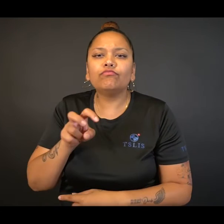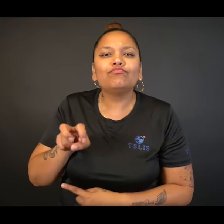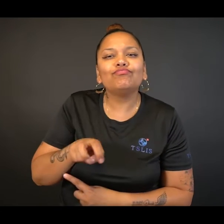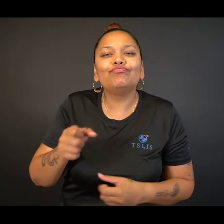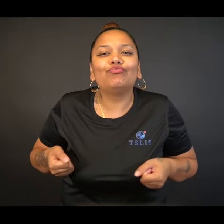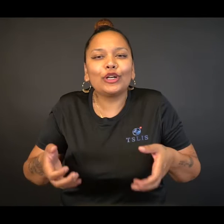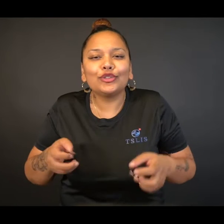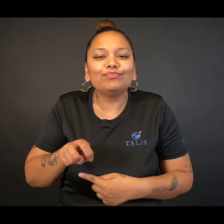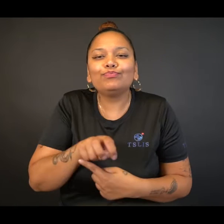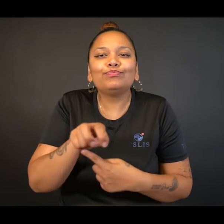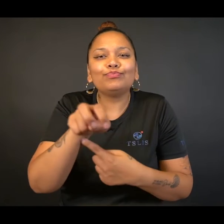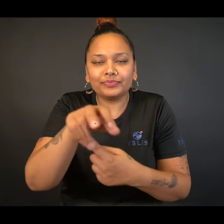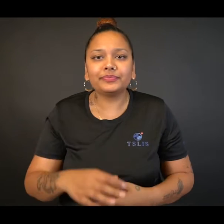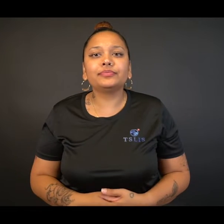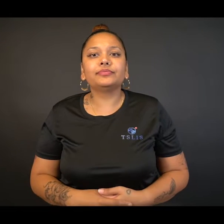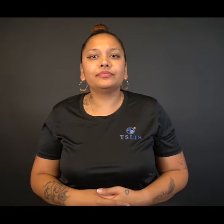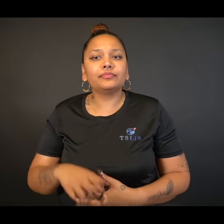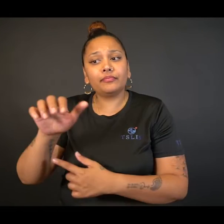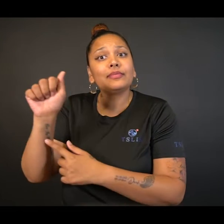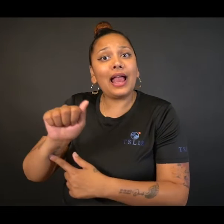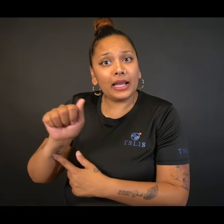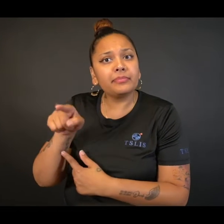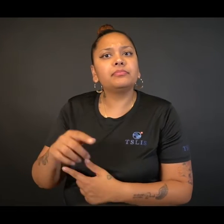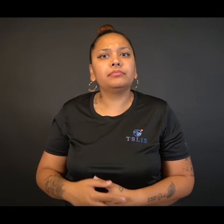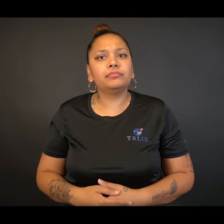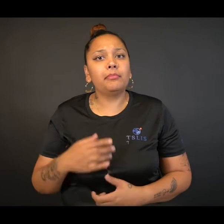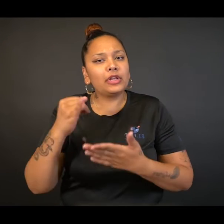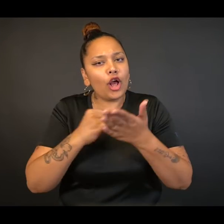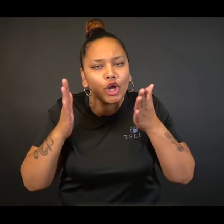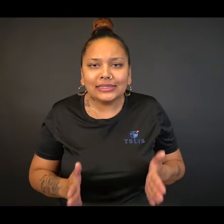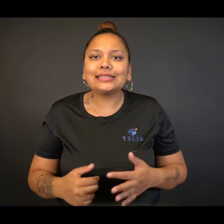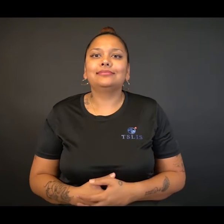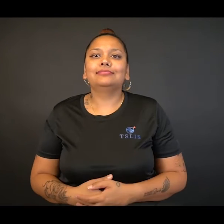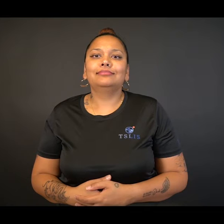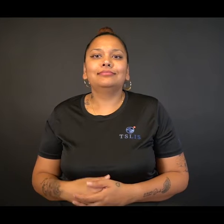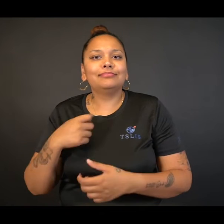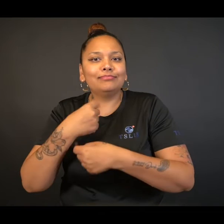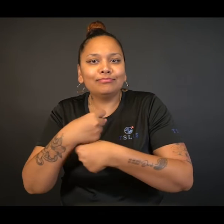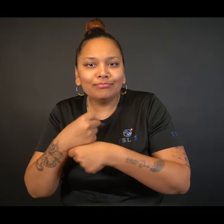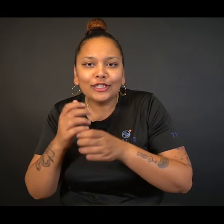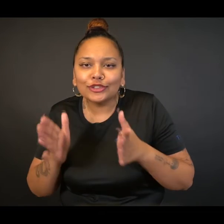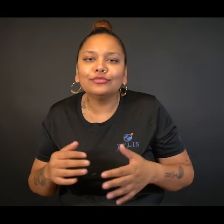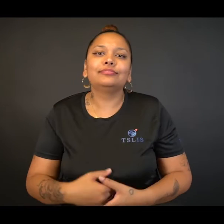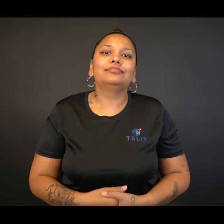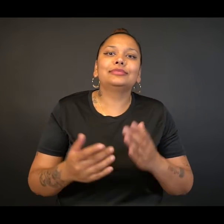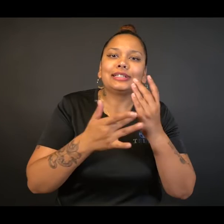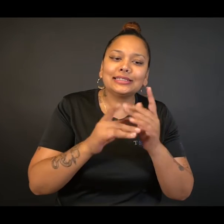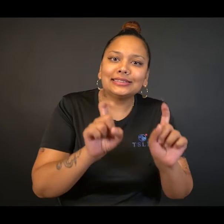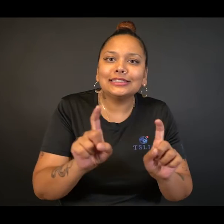I have cerebral palsy, and I have a print disability because I cannot